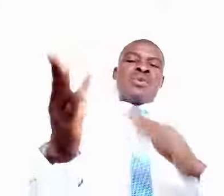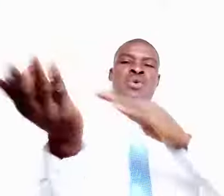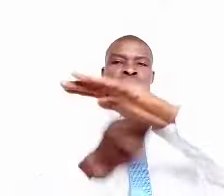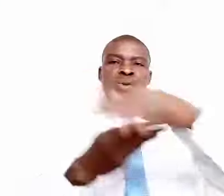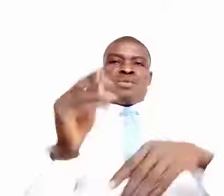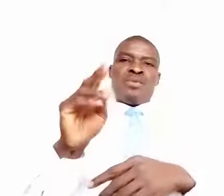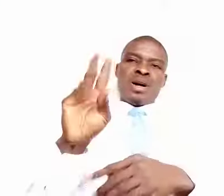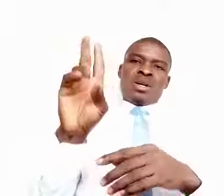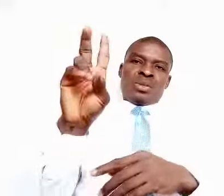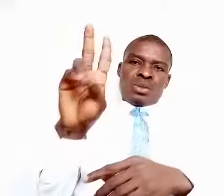1.